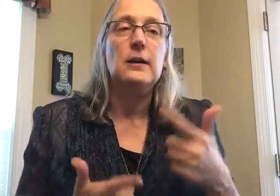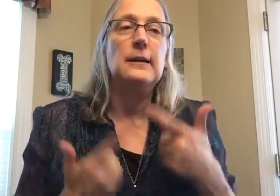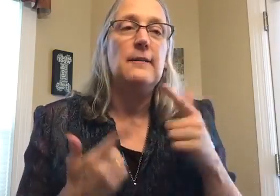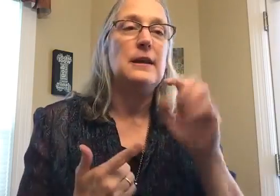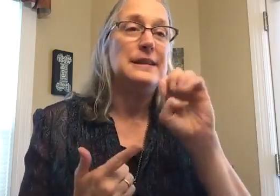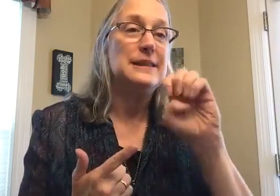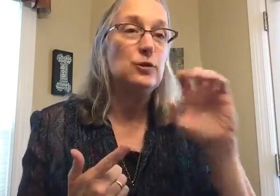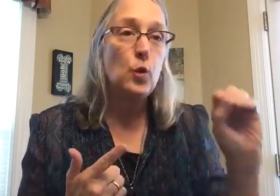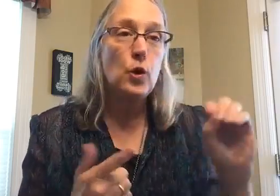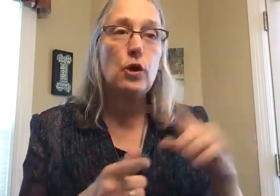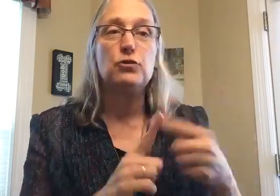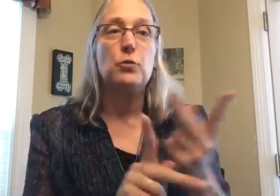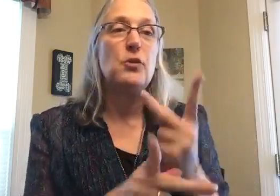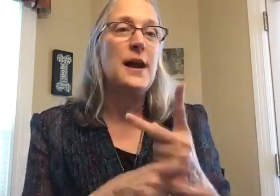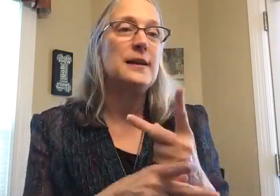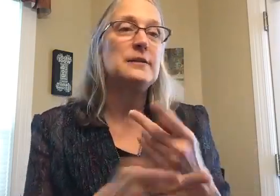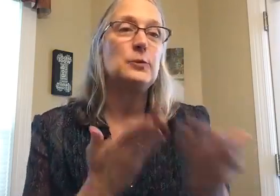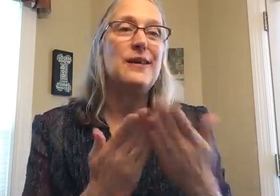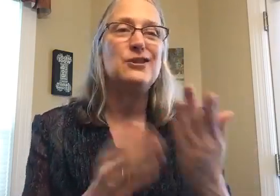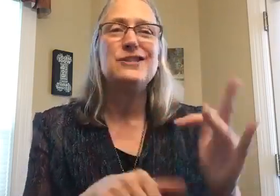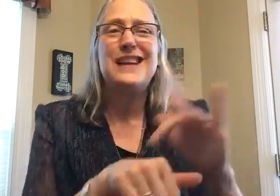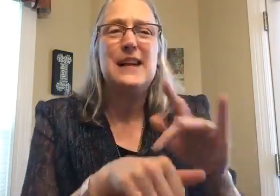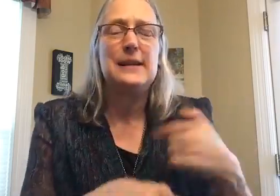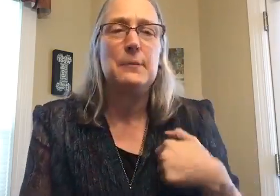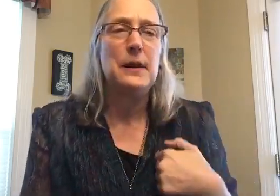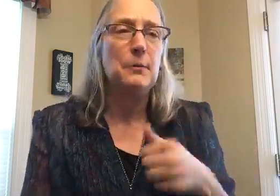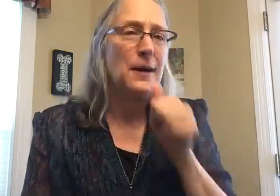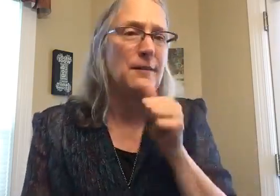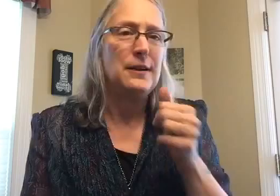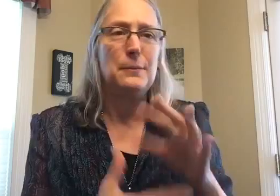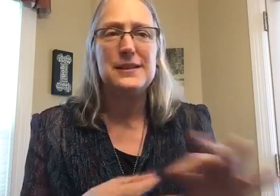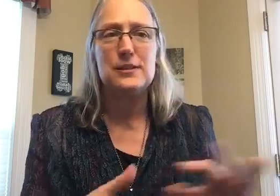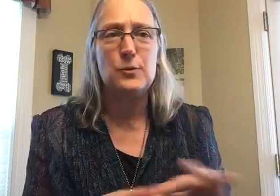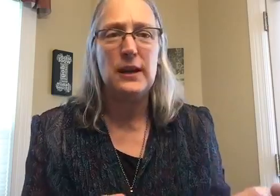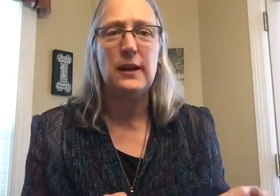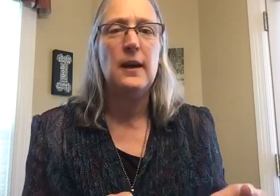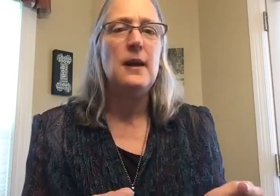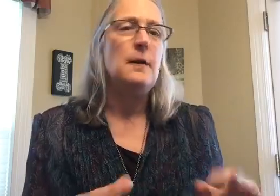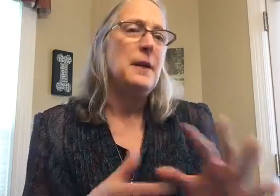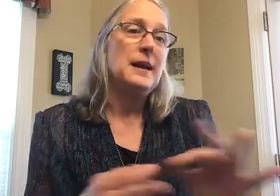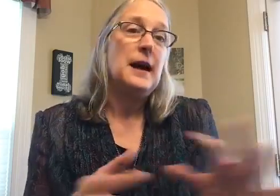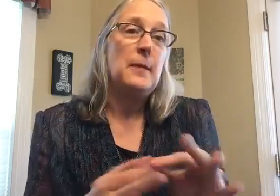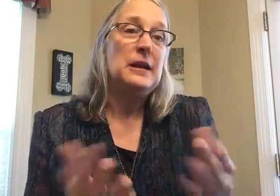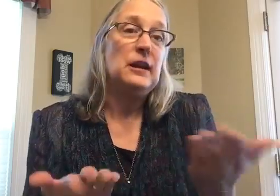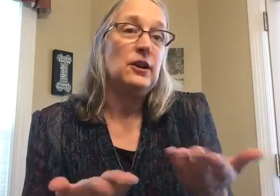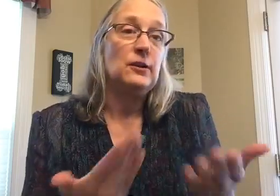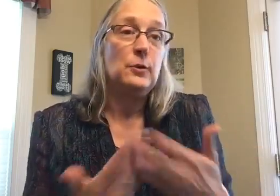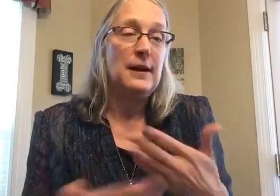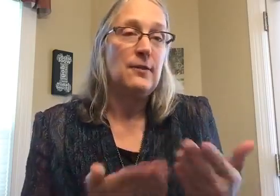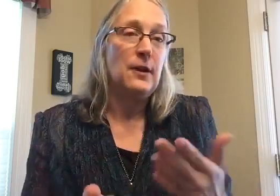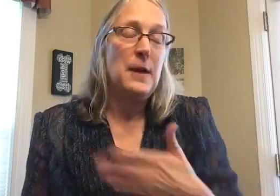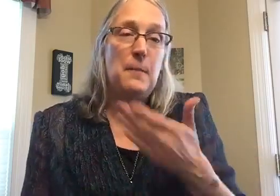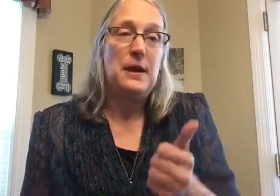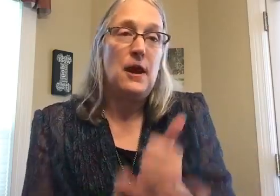Living essential oils or products or whatever, just contact me, private message me, make a comment here, whatever. I'm happy to help